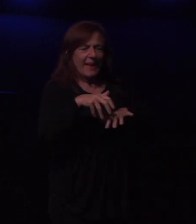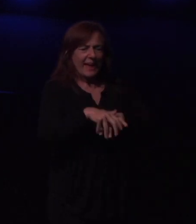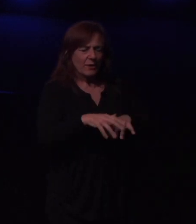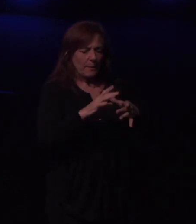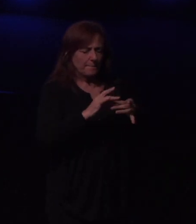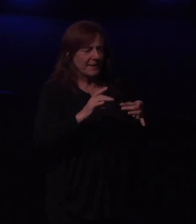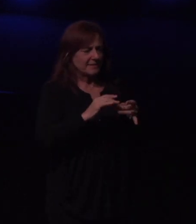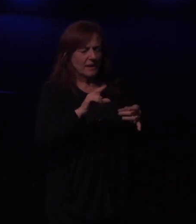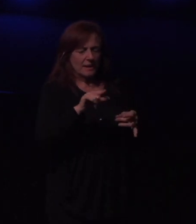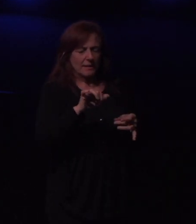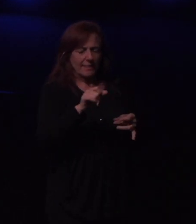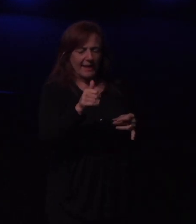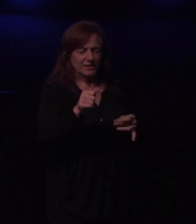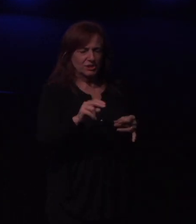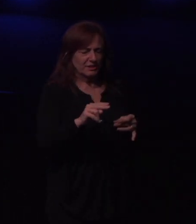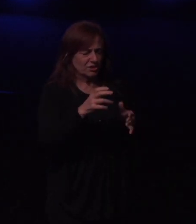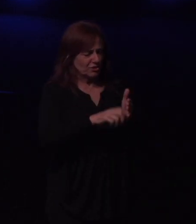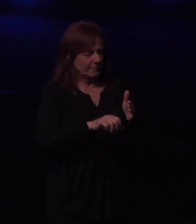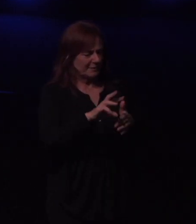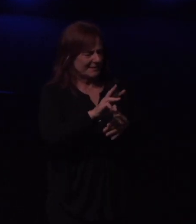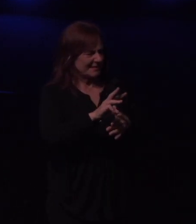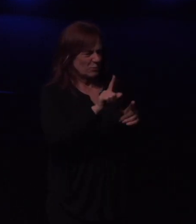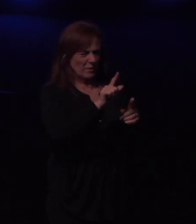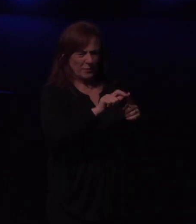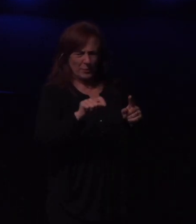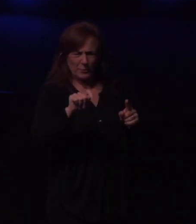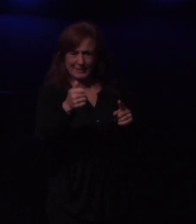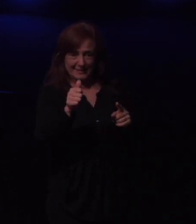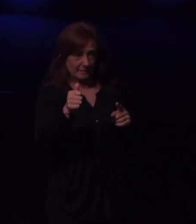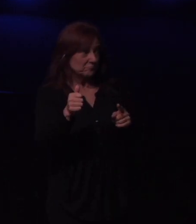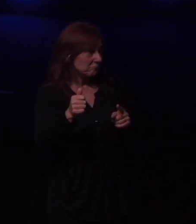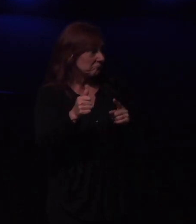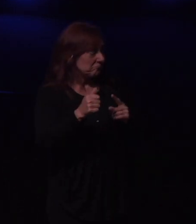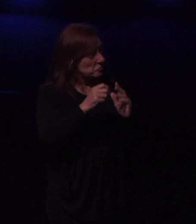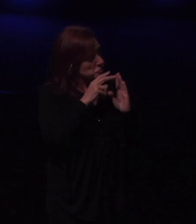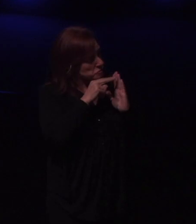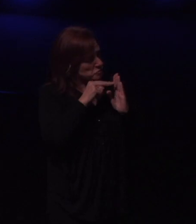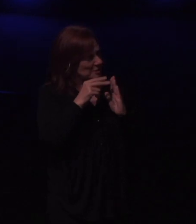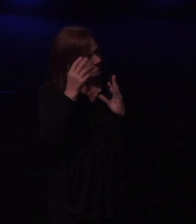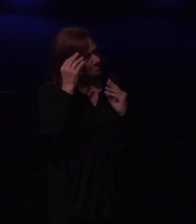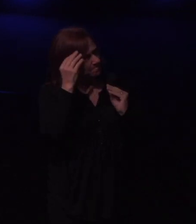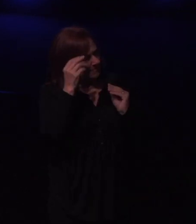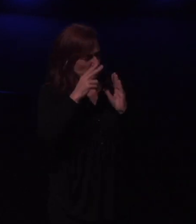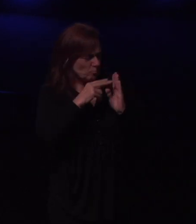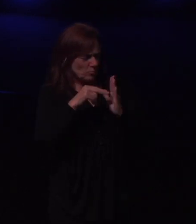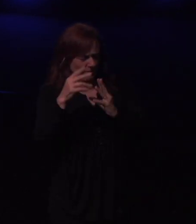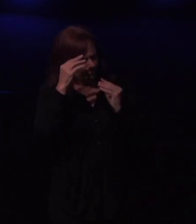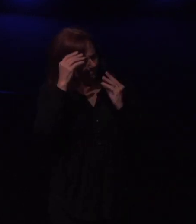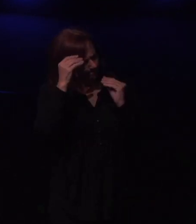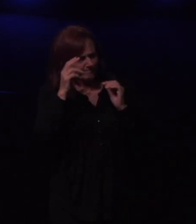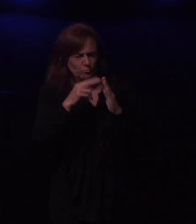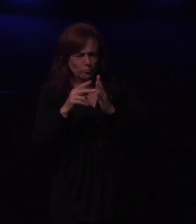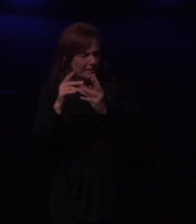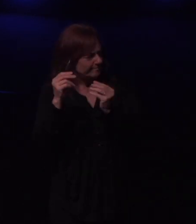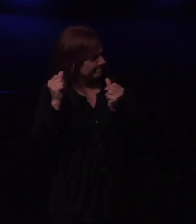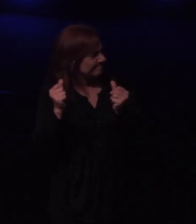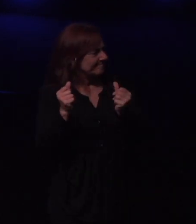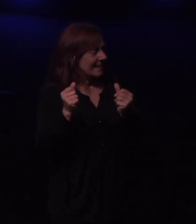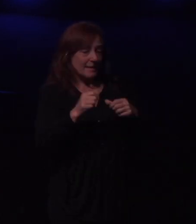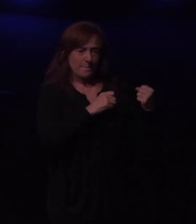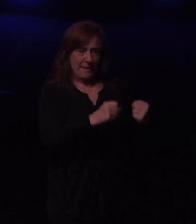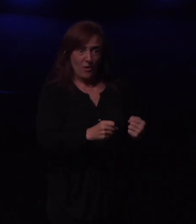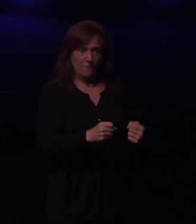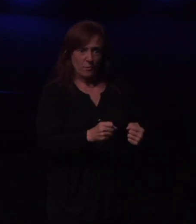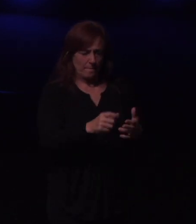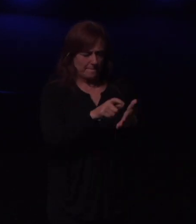been Galatians chapter 6, I think 1 through 10. I'd encourage you, spend some time reading that. It's a powerful passage. It's kind of